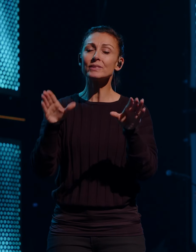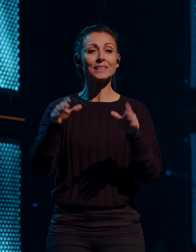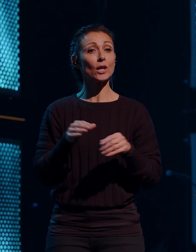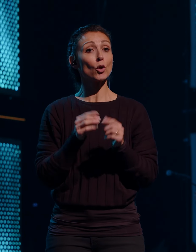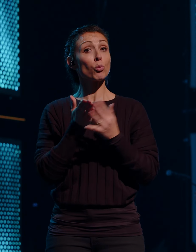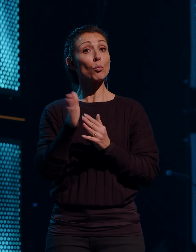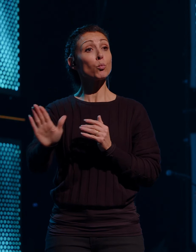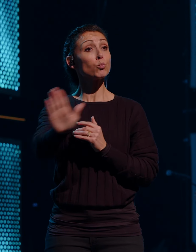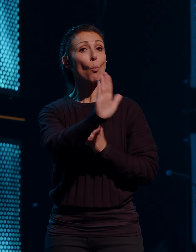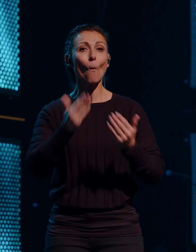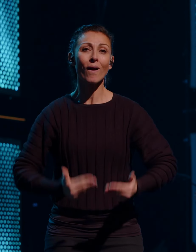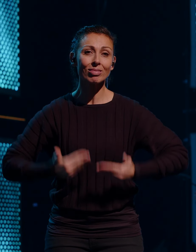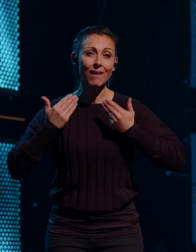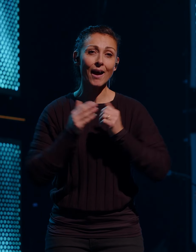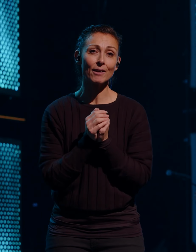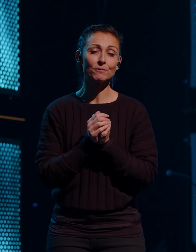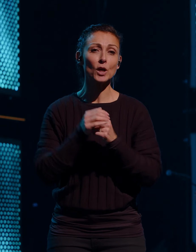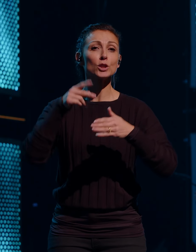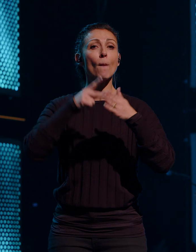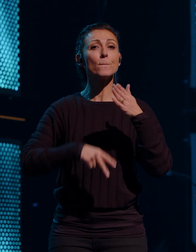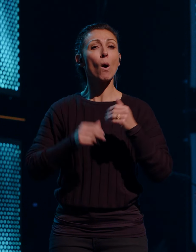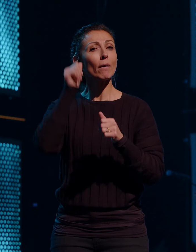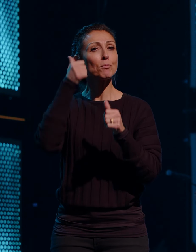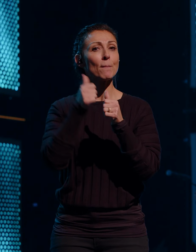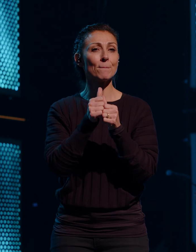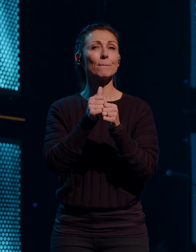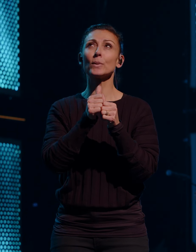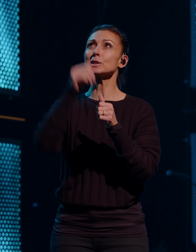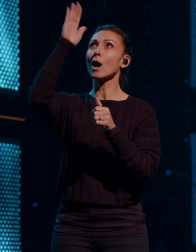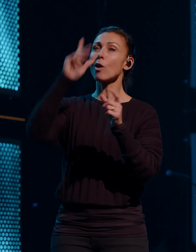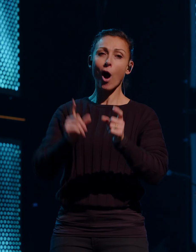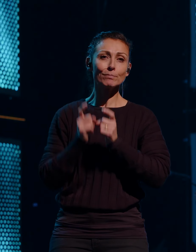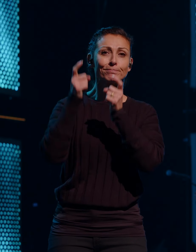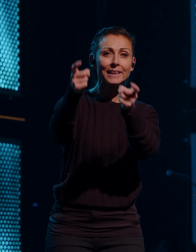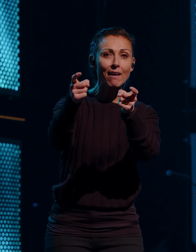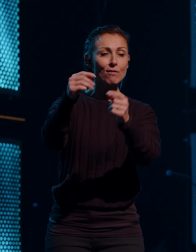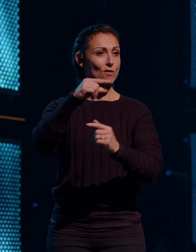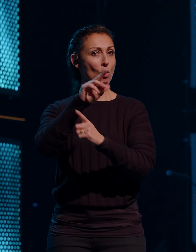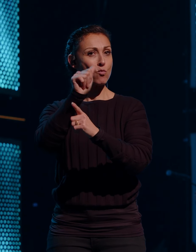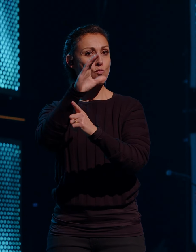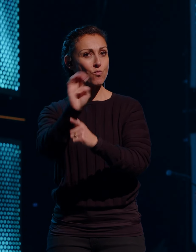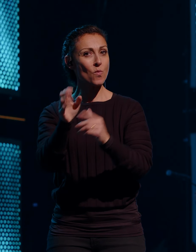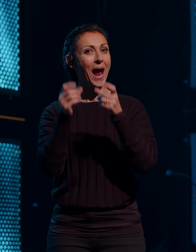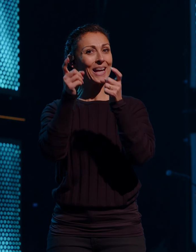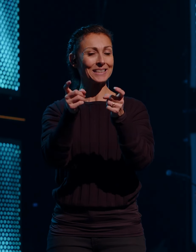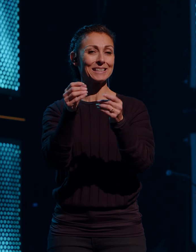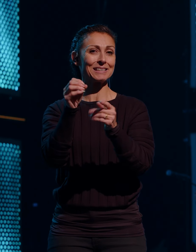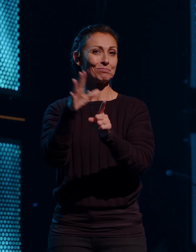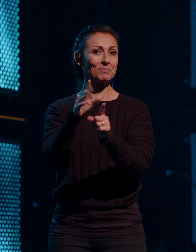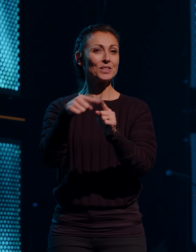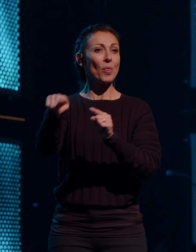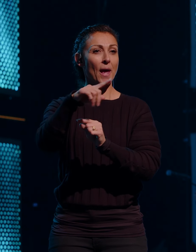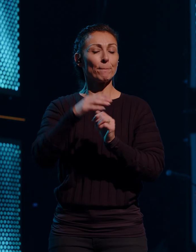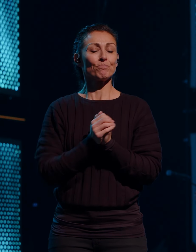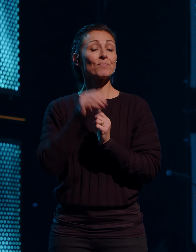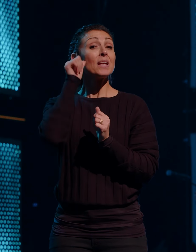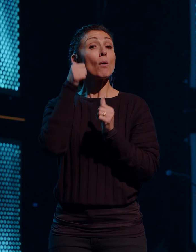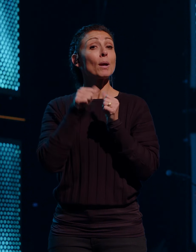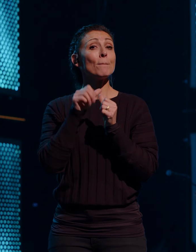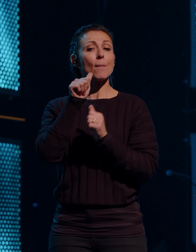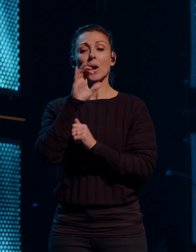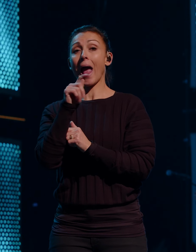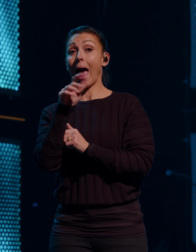life. He's remembering the grace that God gave them. We looked at Acts 16 last week where Paul met Timothy.